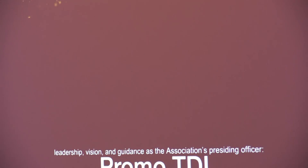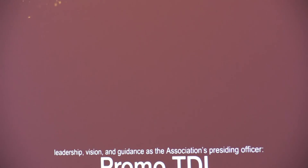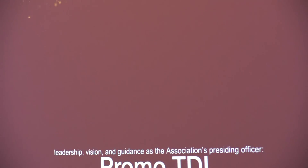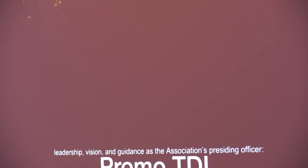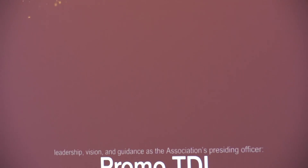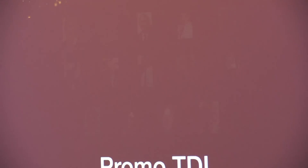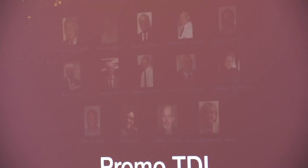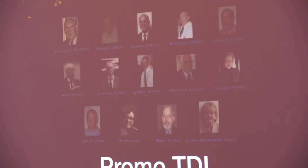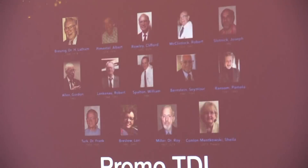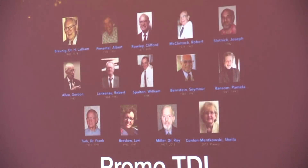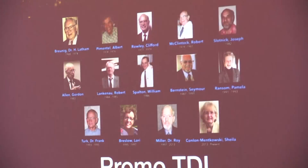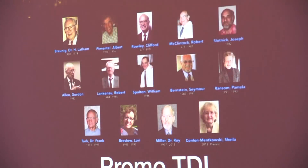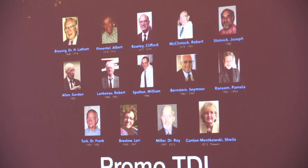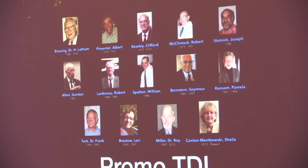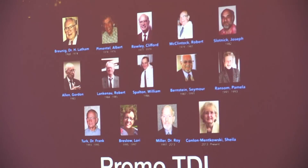officer.